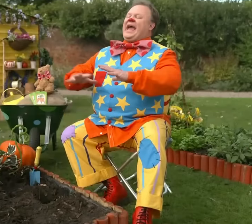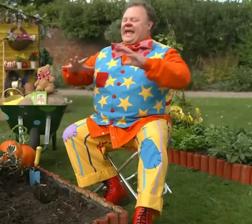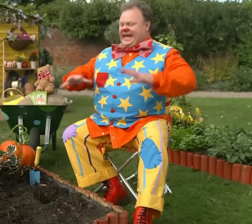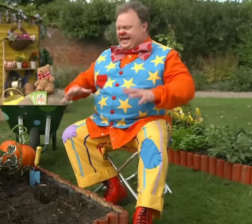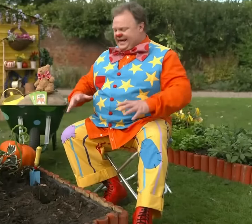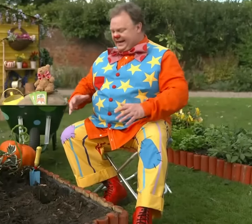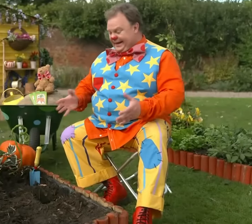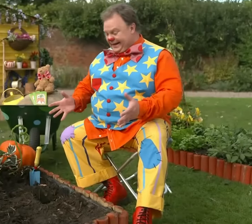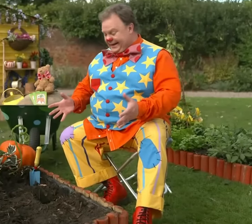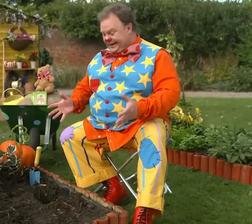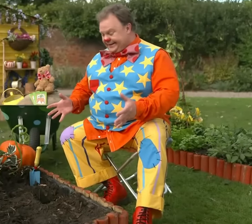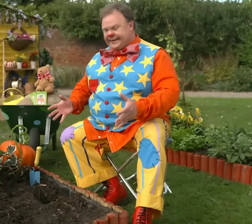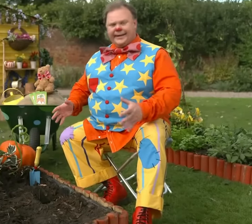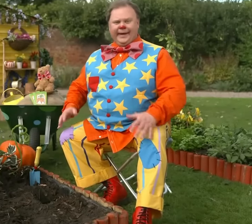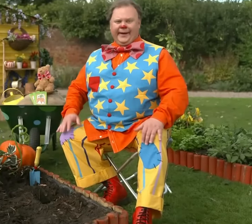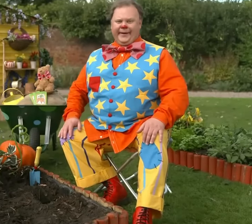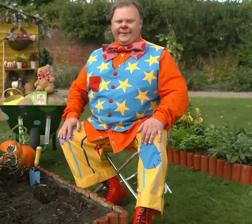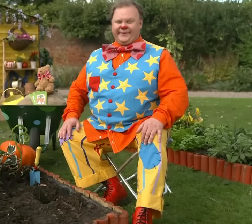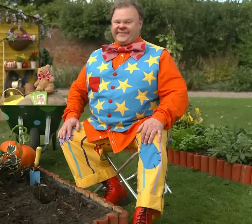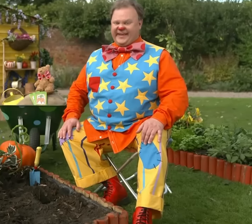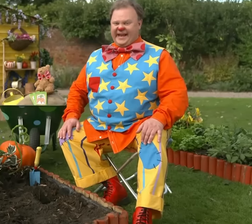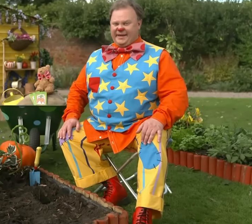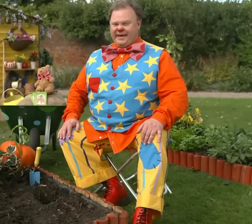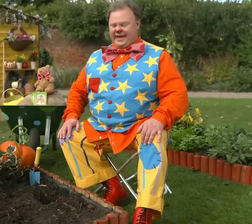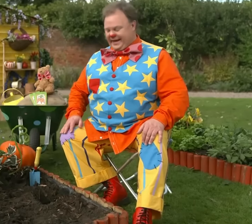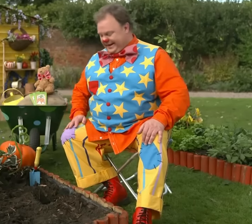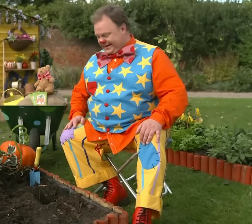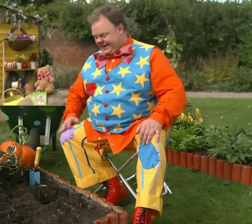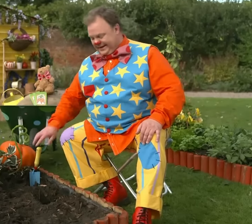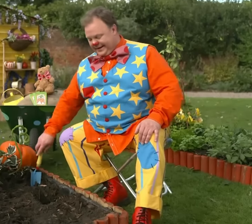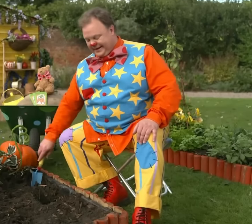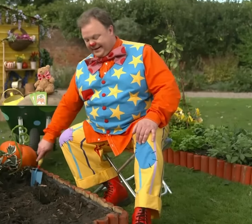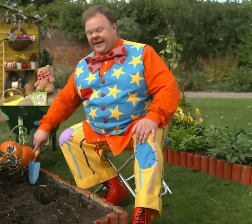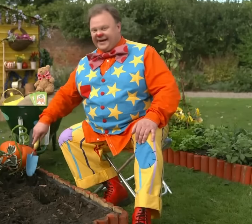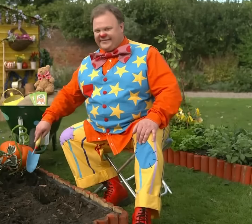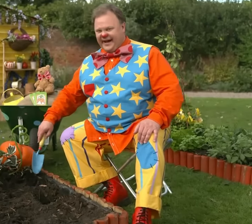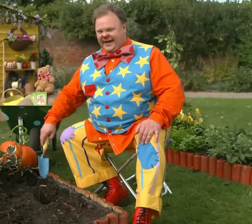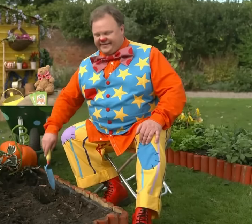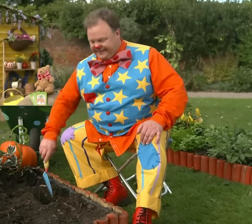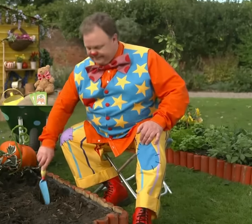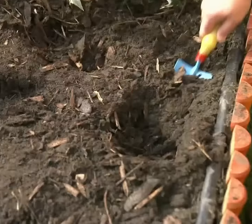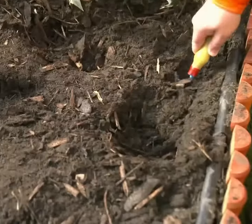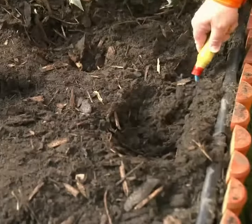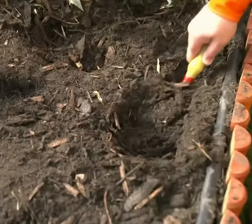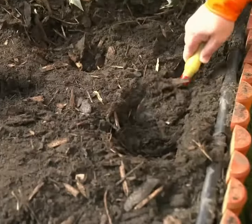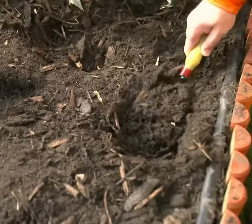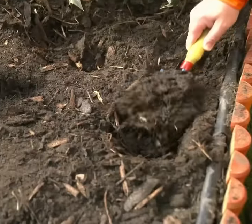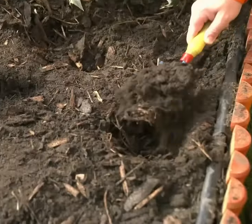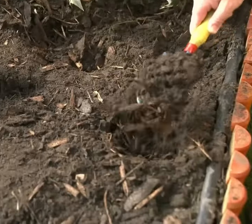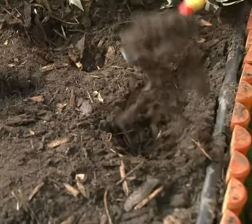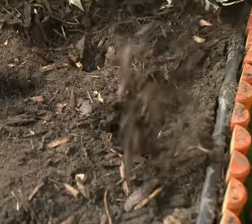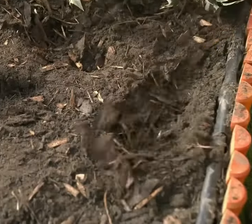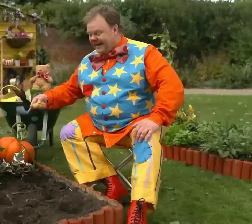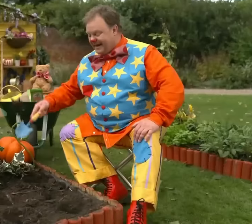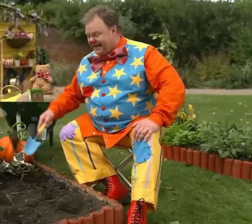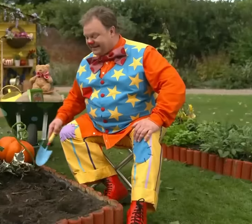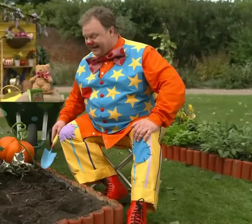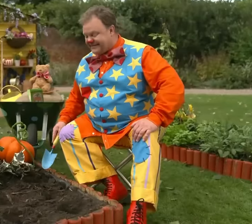Die! Oh, silly me. Right. Dig, dig, dig, and dig